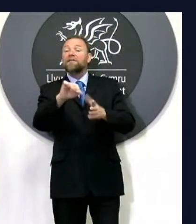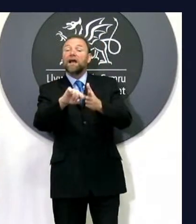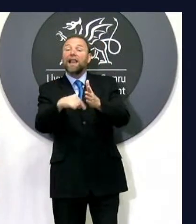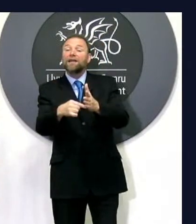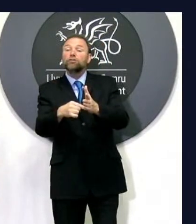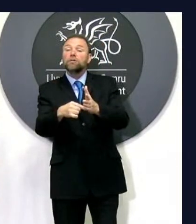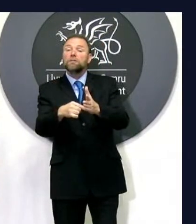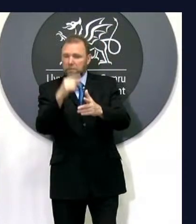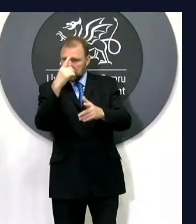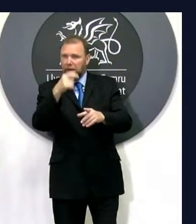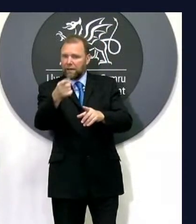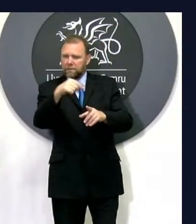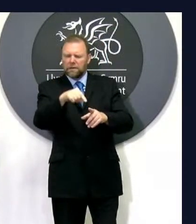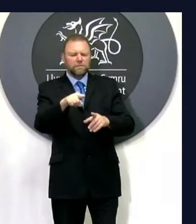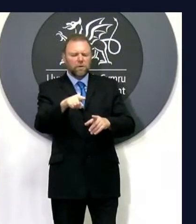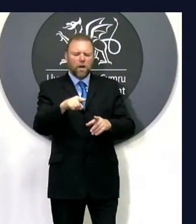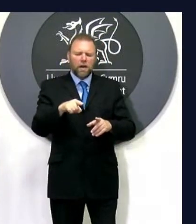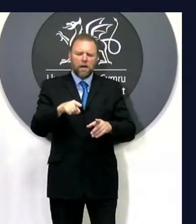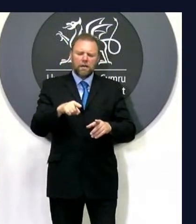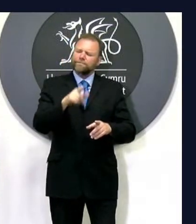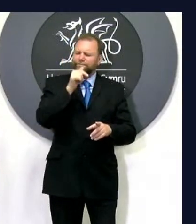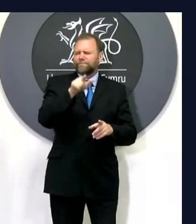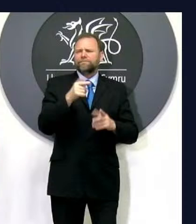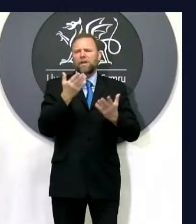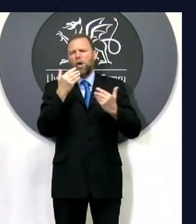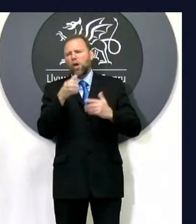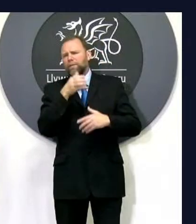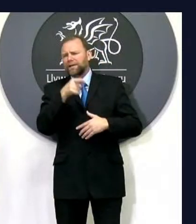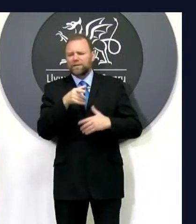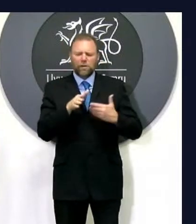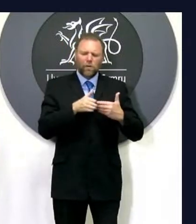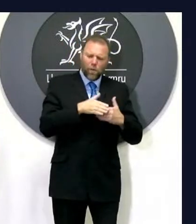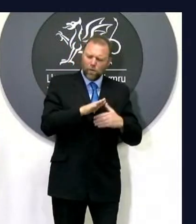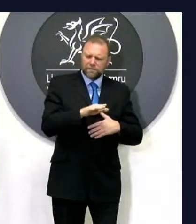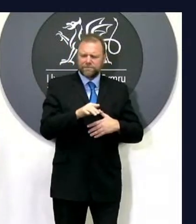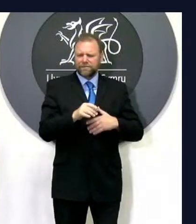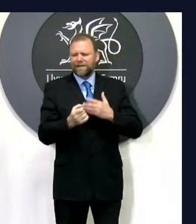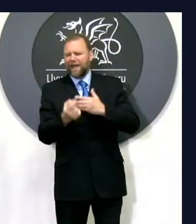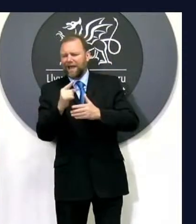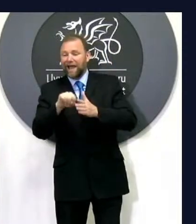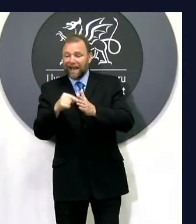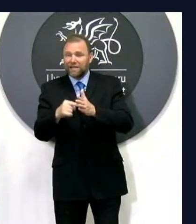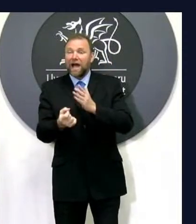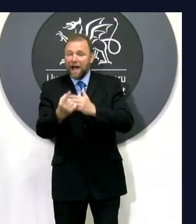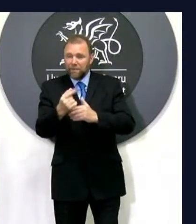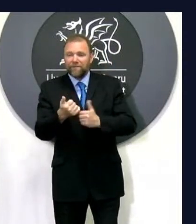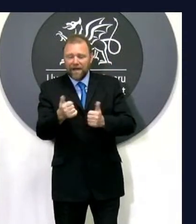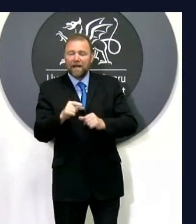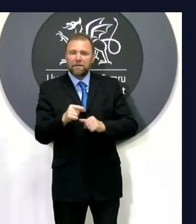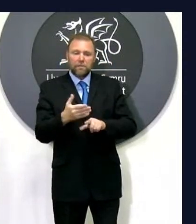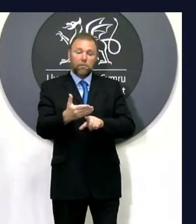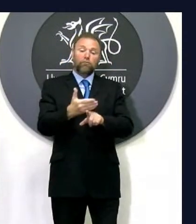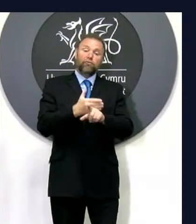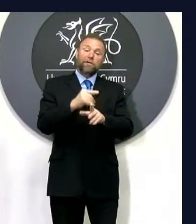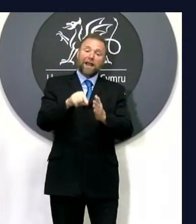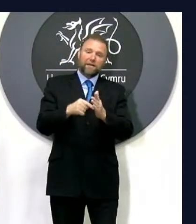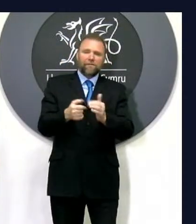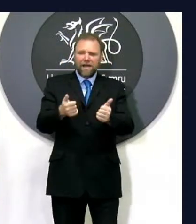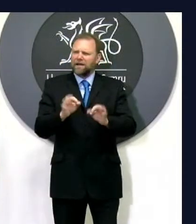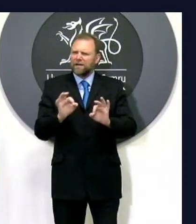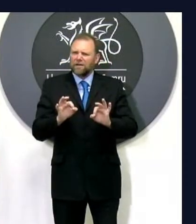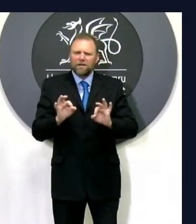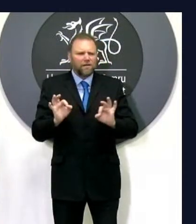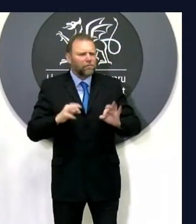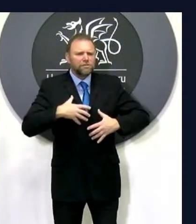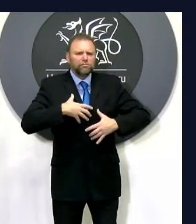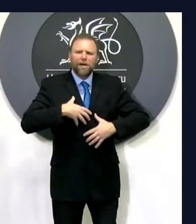being closed from today onwards is not a surprise. The elections taking place is not a surprise. And the pre-election period is pretty standard stuff. How is this support